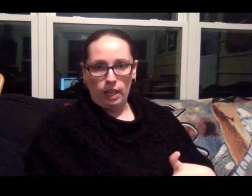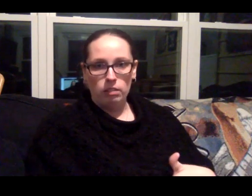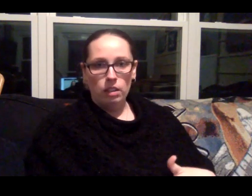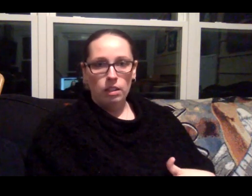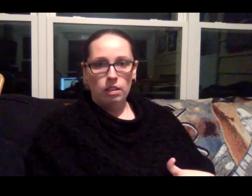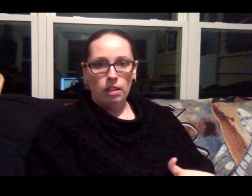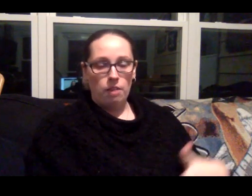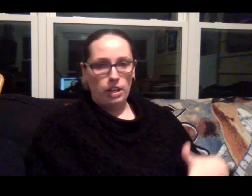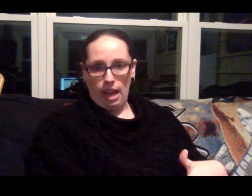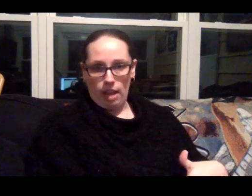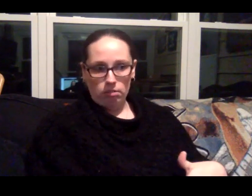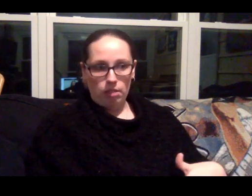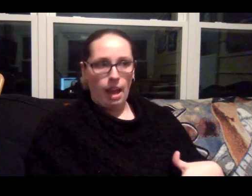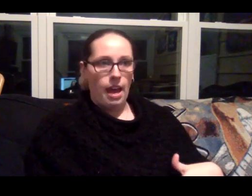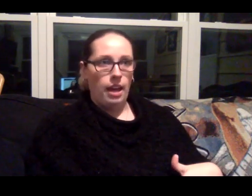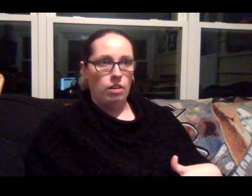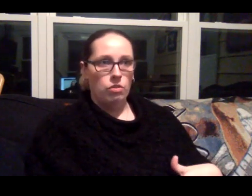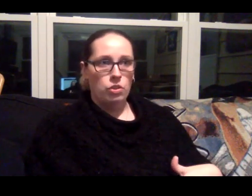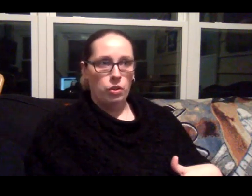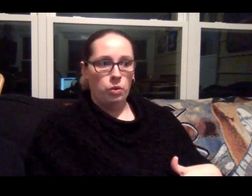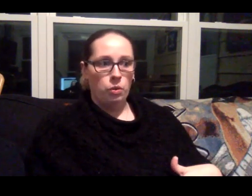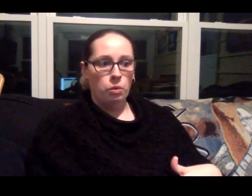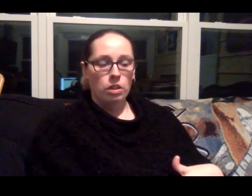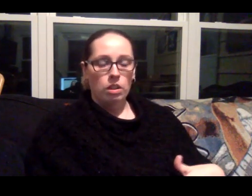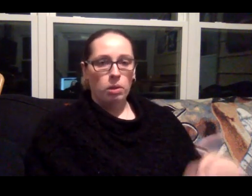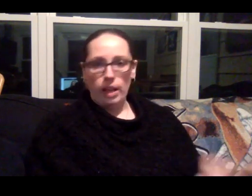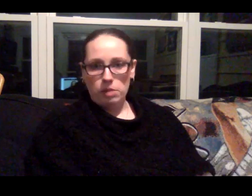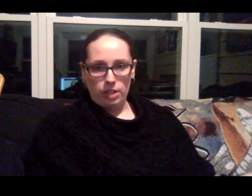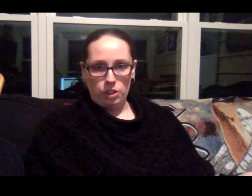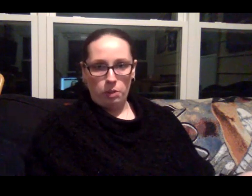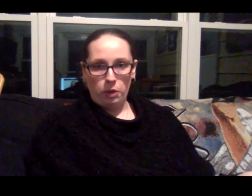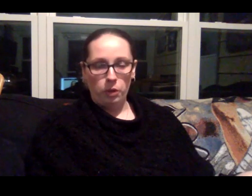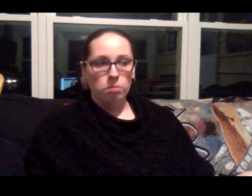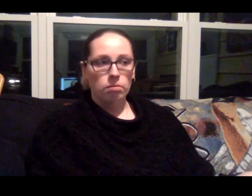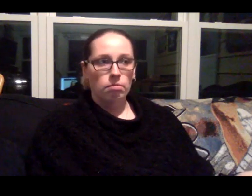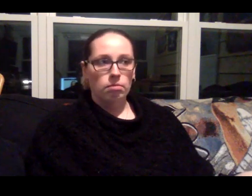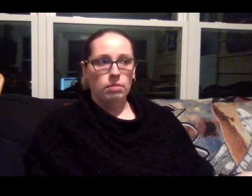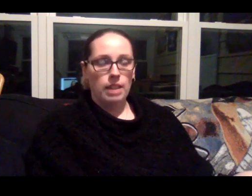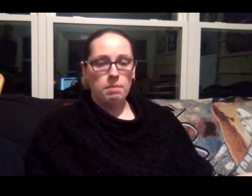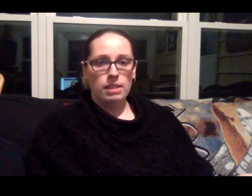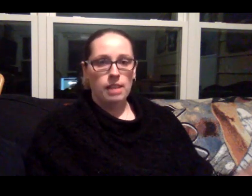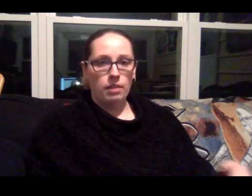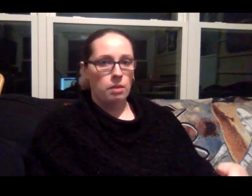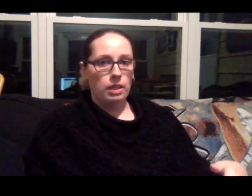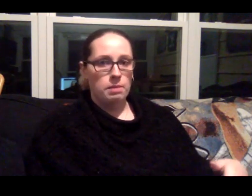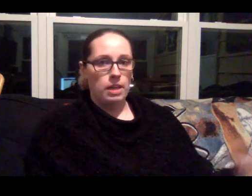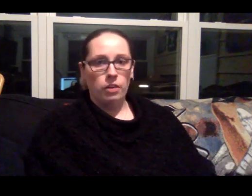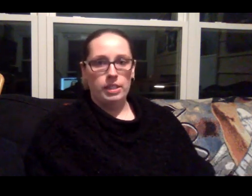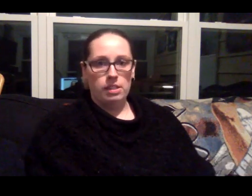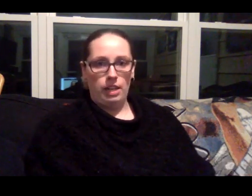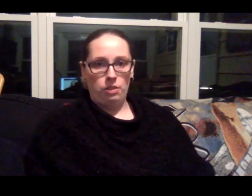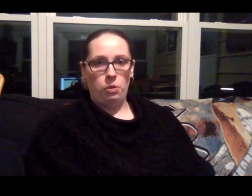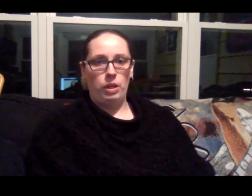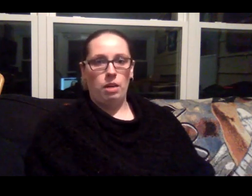planning every day and to pull out sessions with a group, then that means everything would need to be